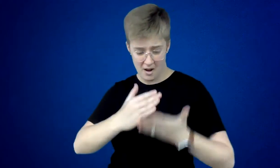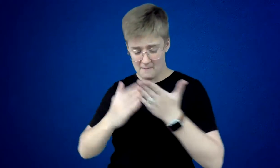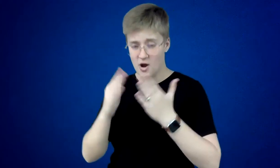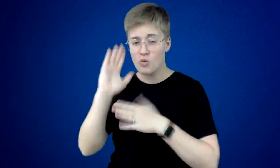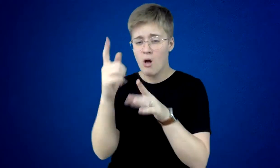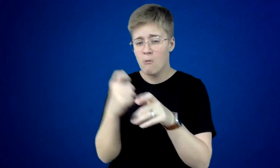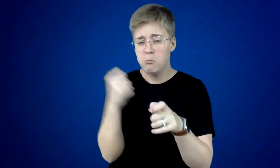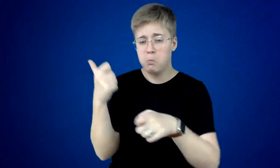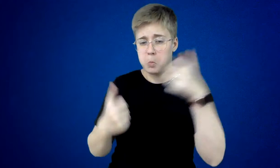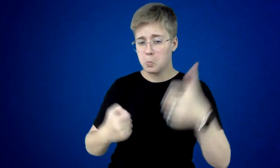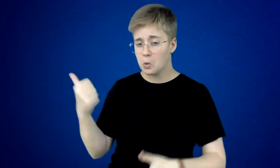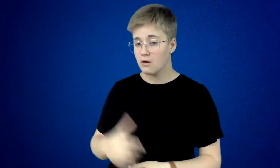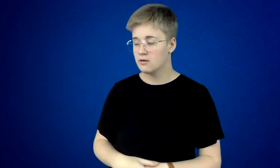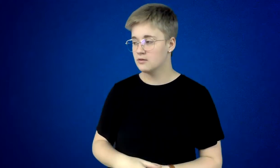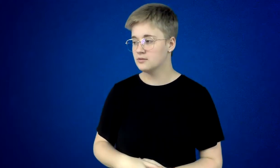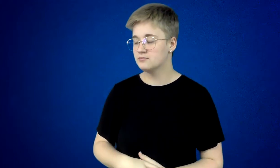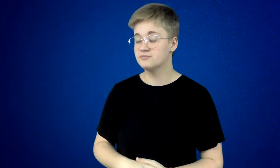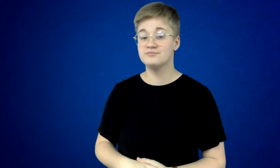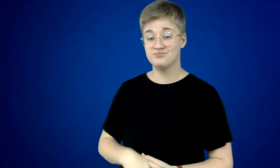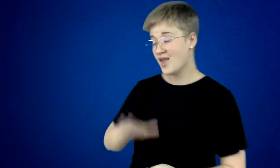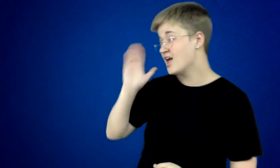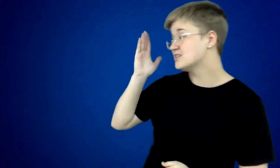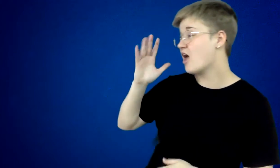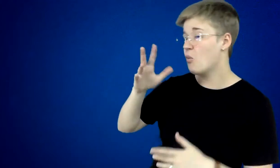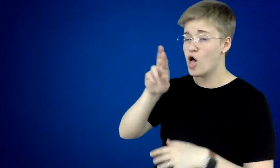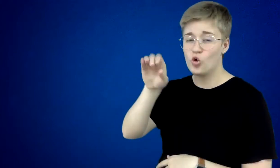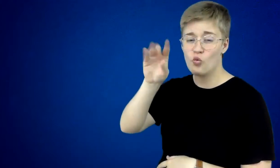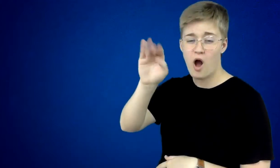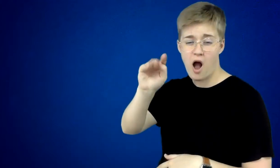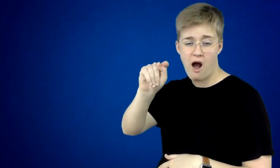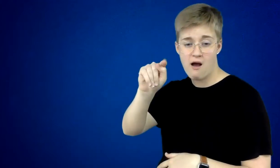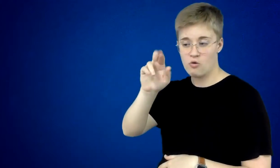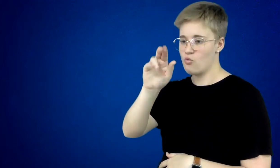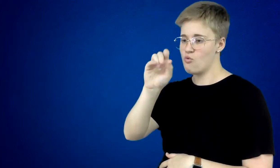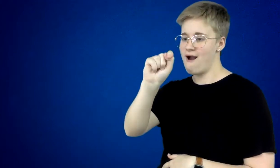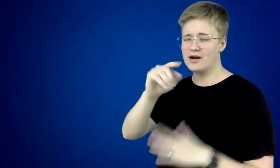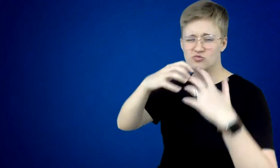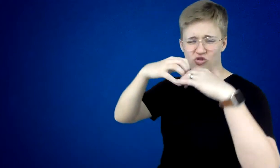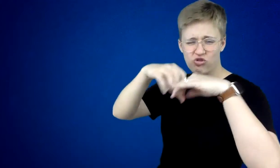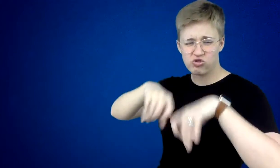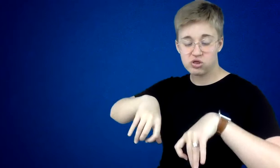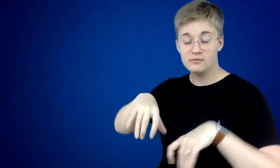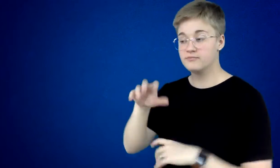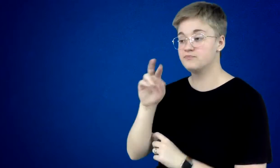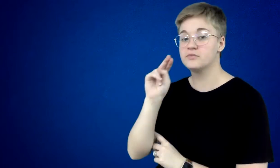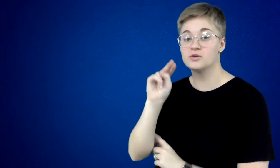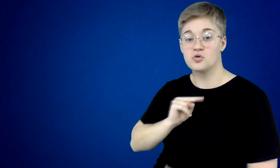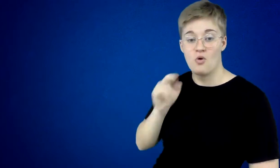off." "They're gonna rot off," Norton yelled. "Yeah," Billy